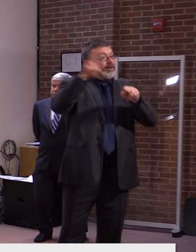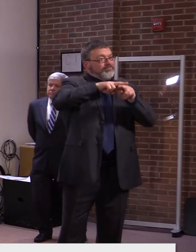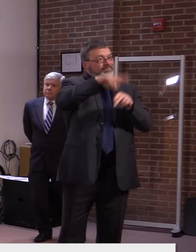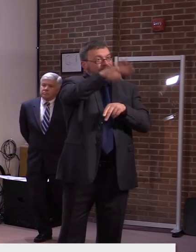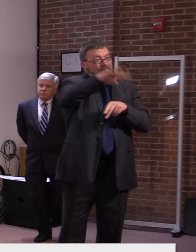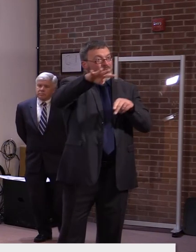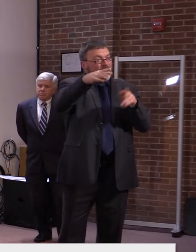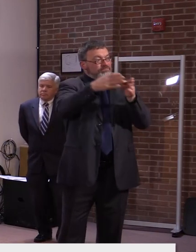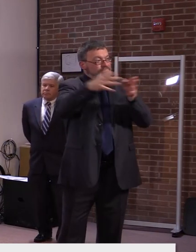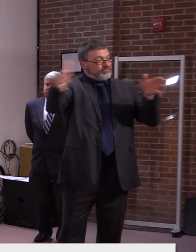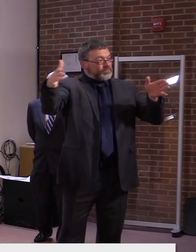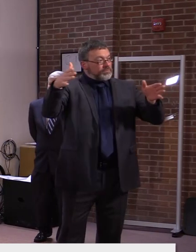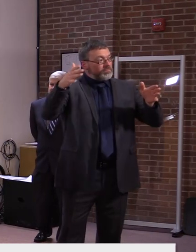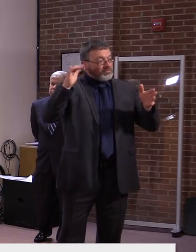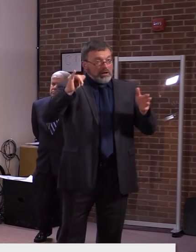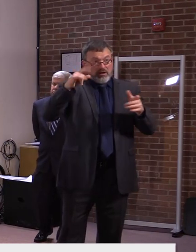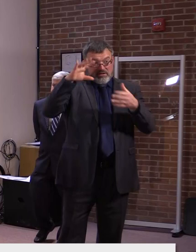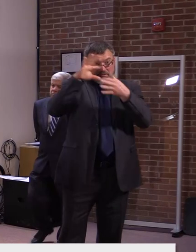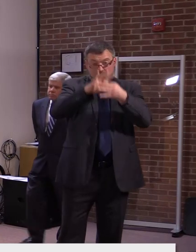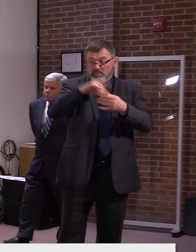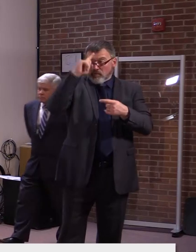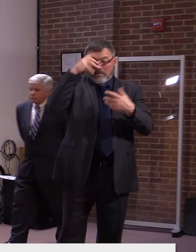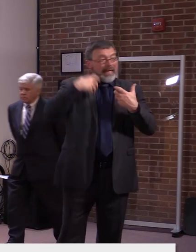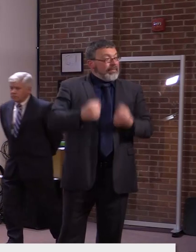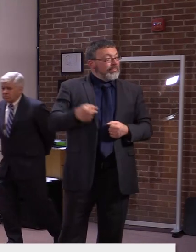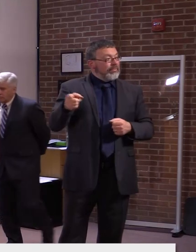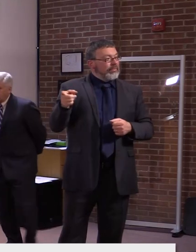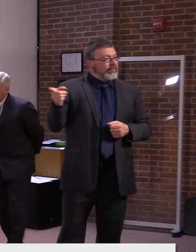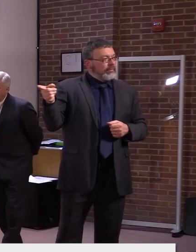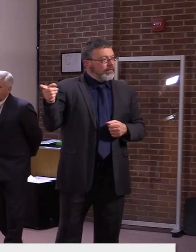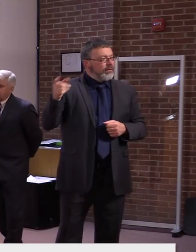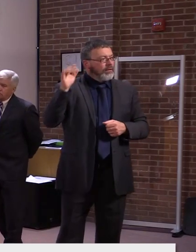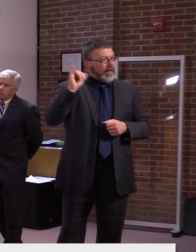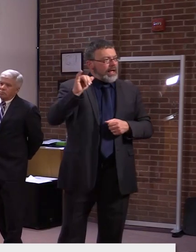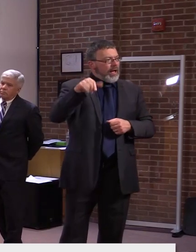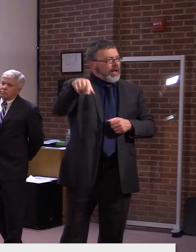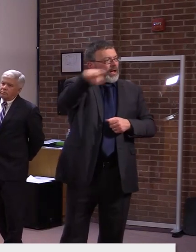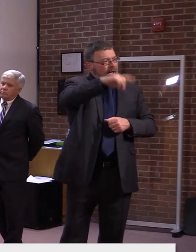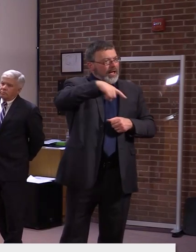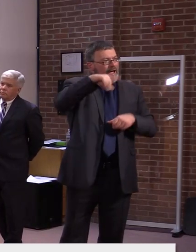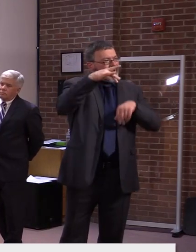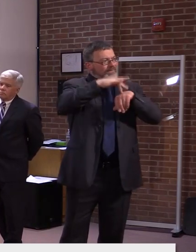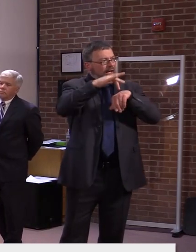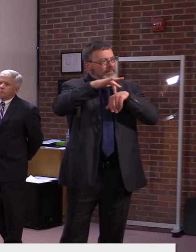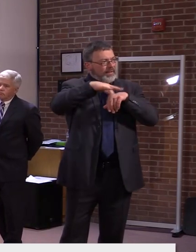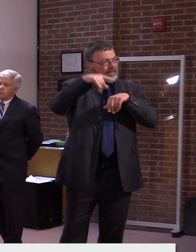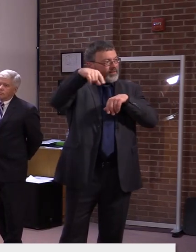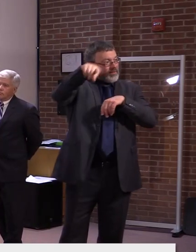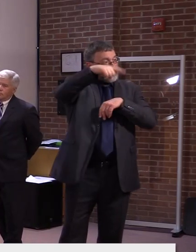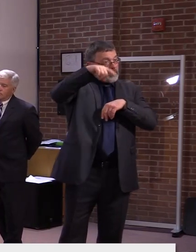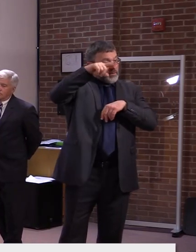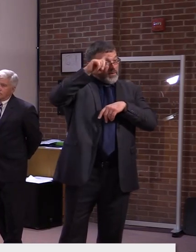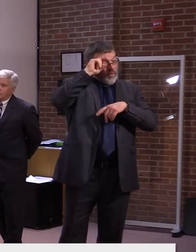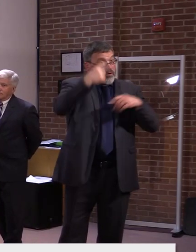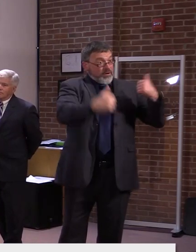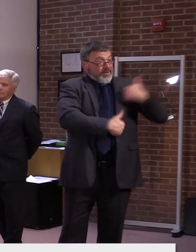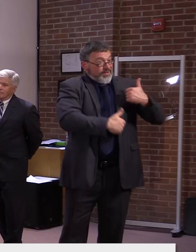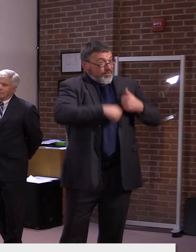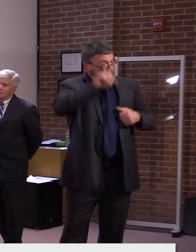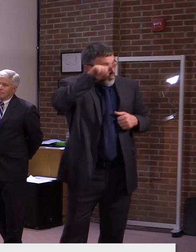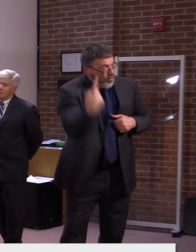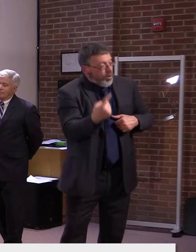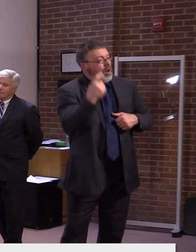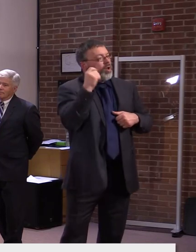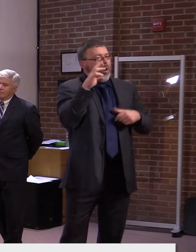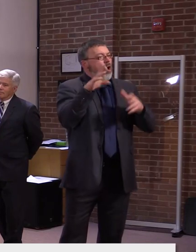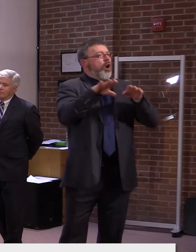understand correctly. How many beds are going to be added? And then is that just for veterans with mental health needs, or is it going to be